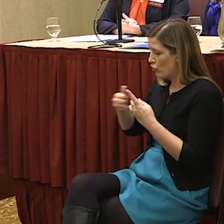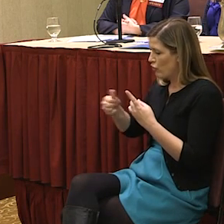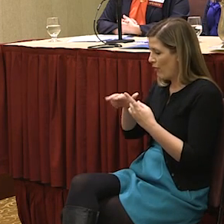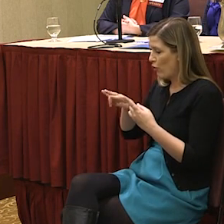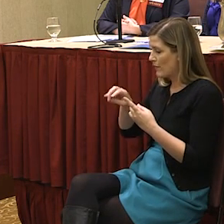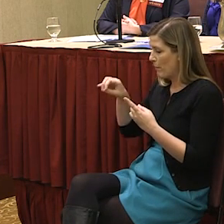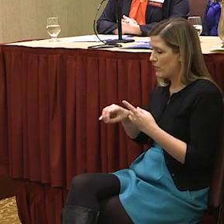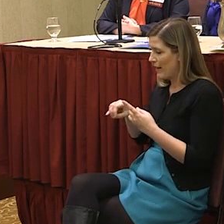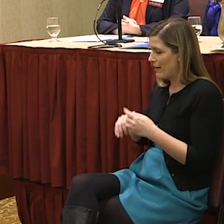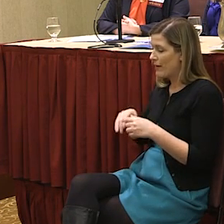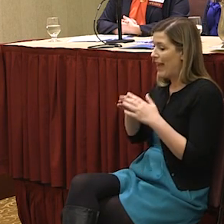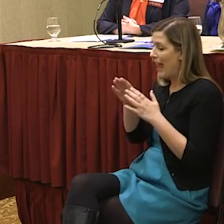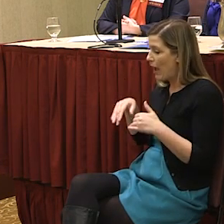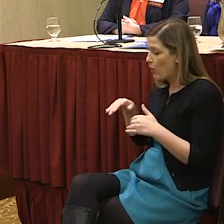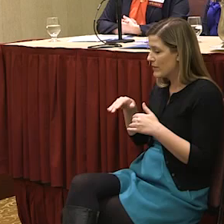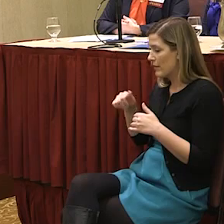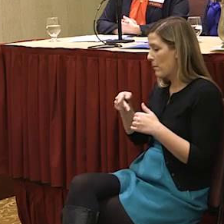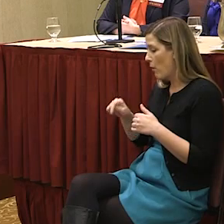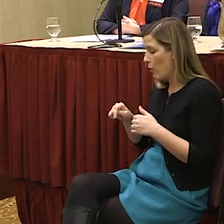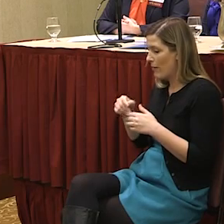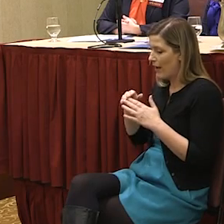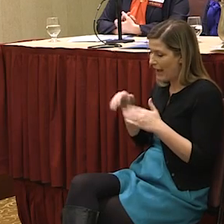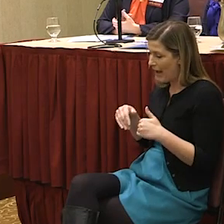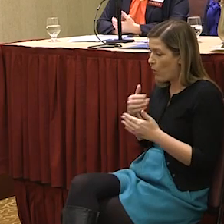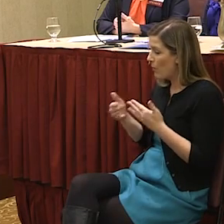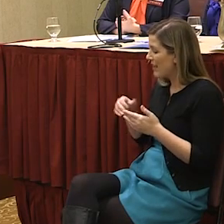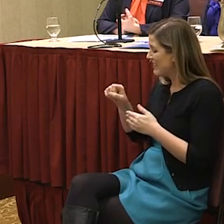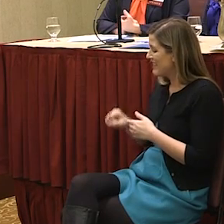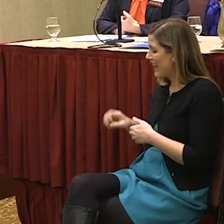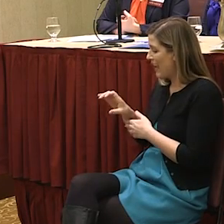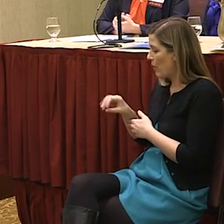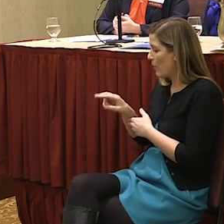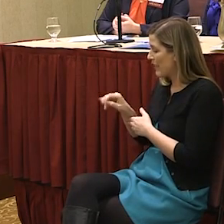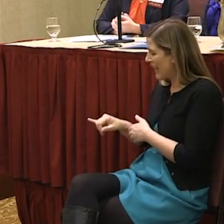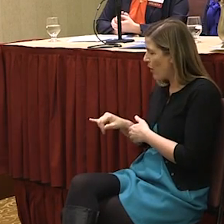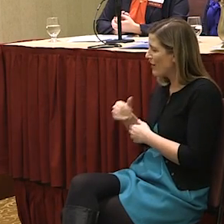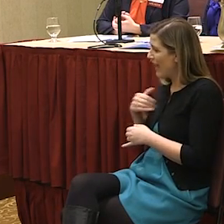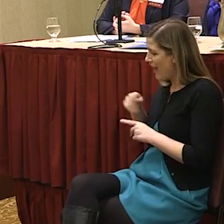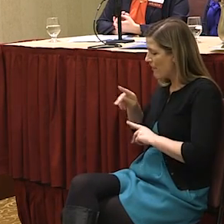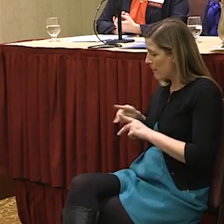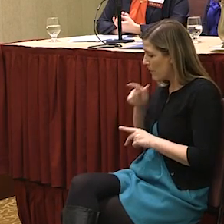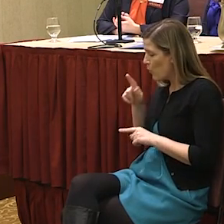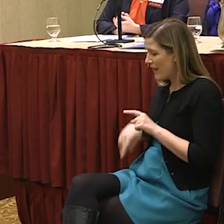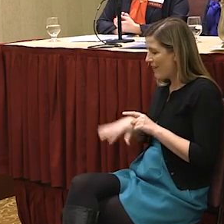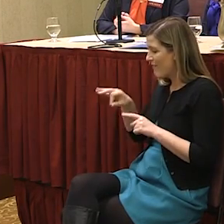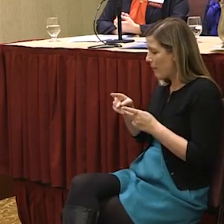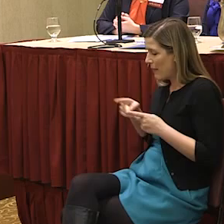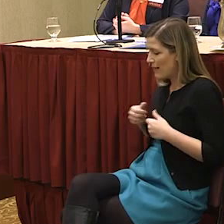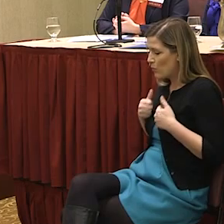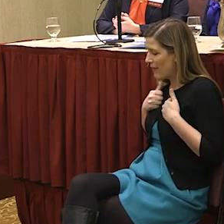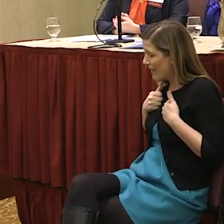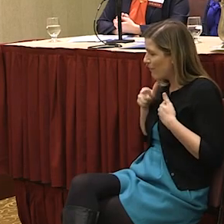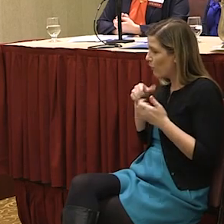them. Housing, 23%. So even though you're in South County, there are folks who can't find places to live that